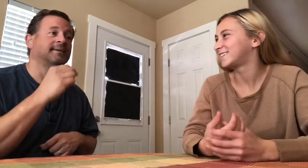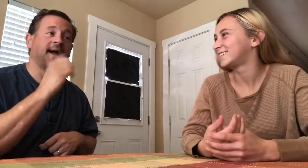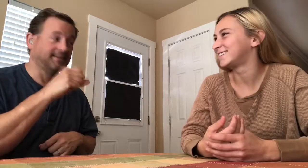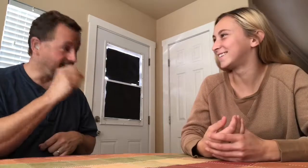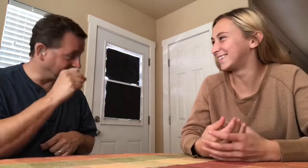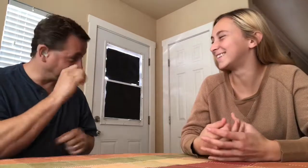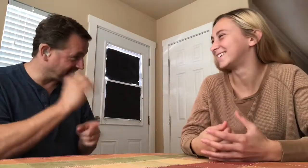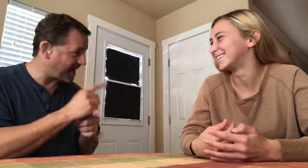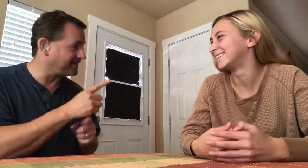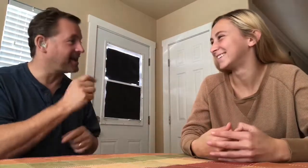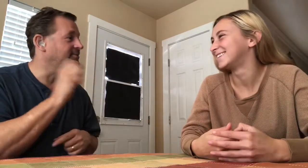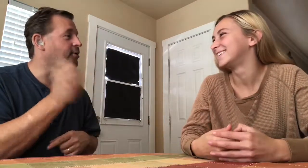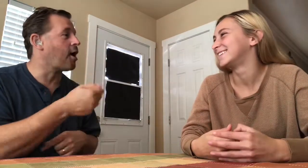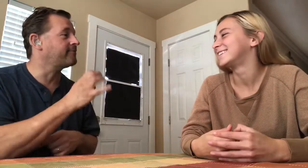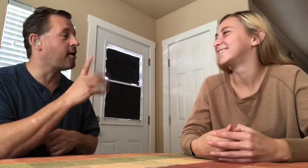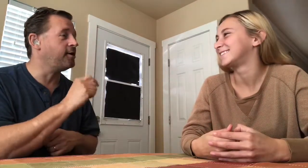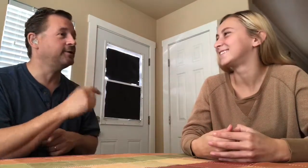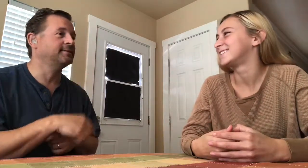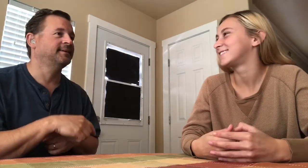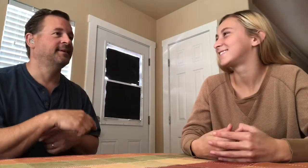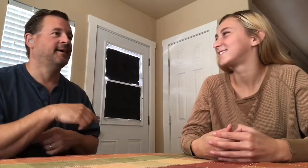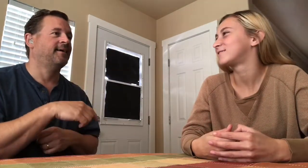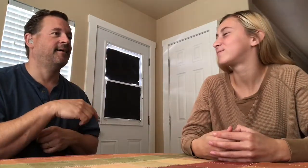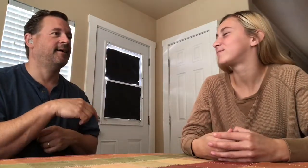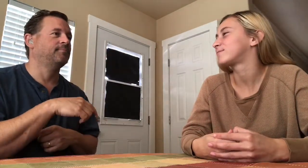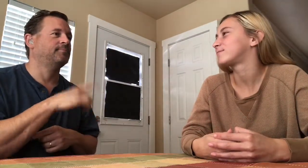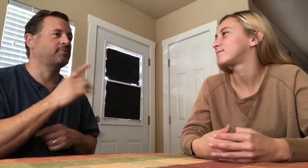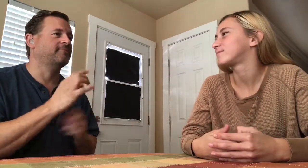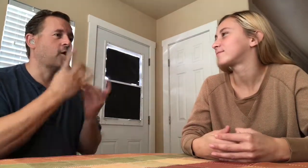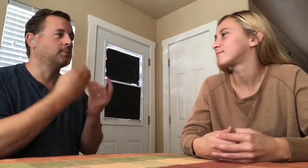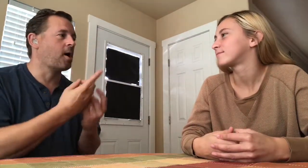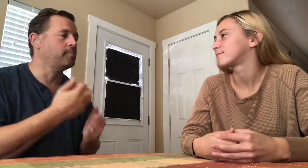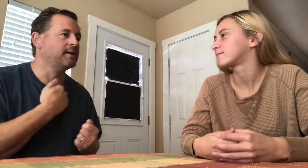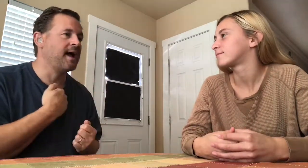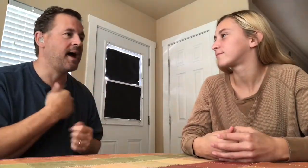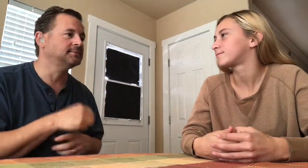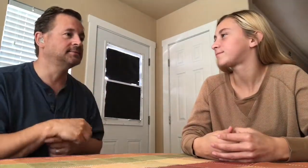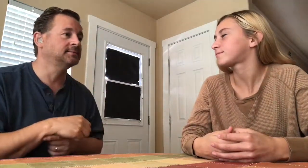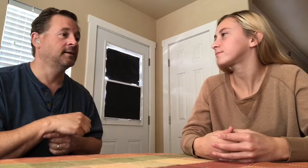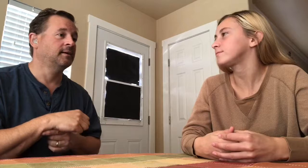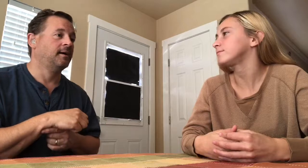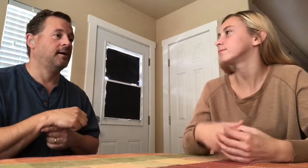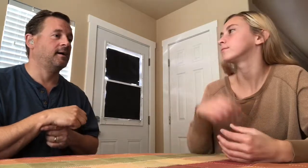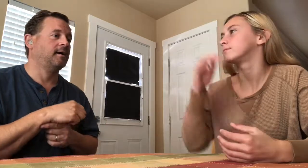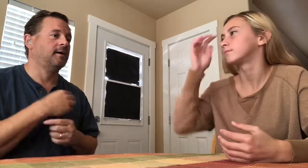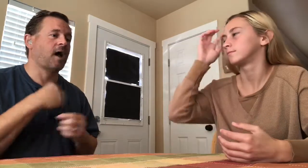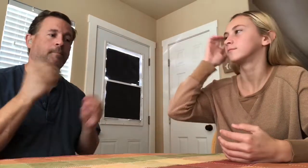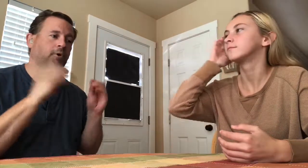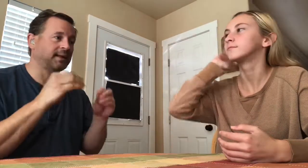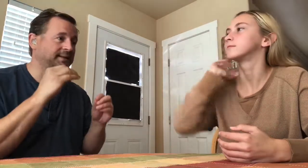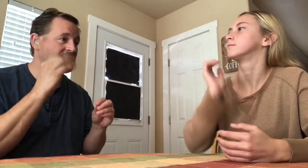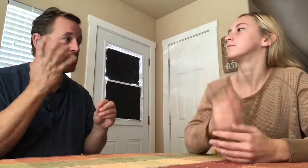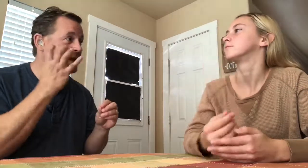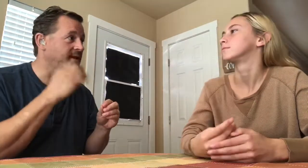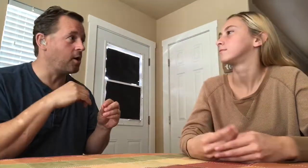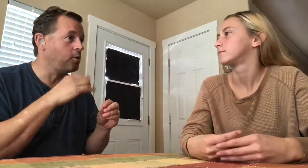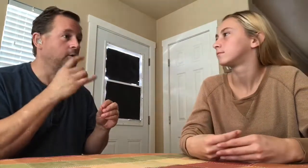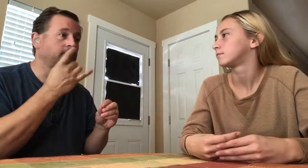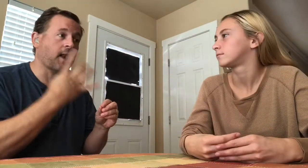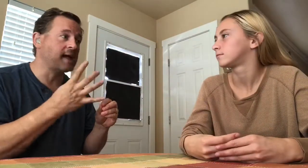Yeah, exactly, like the golf cart that the fire department has. I put in a radio, the